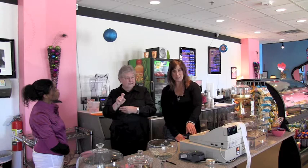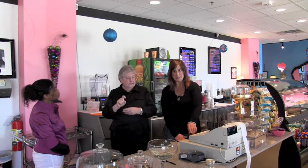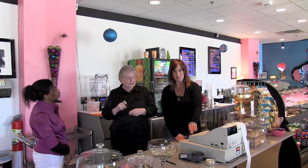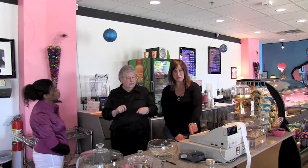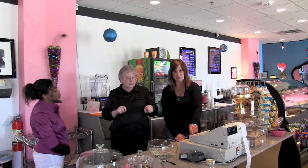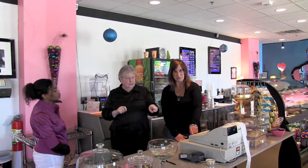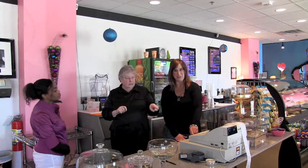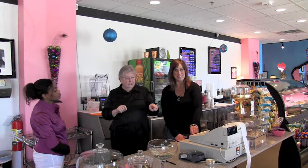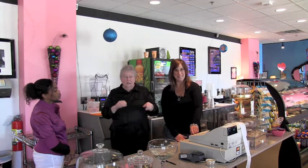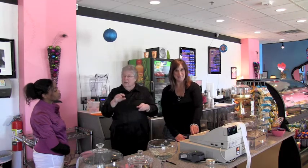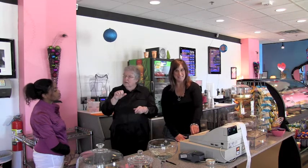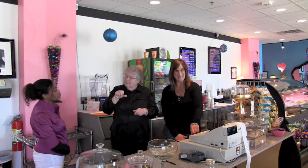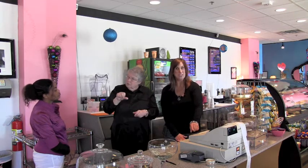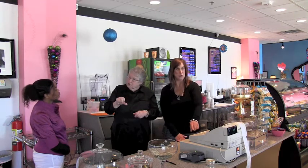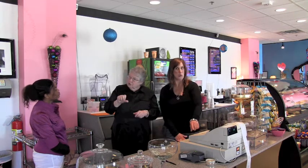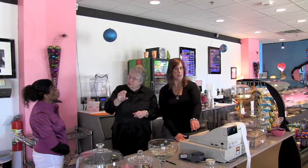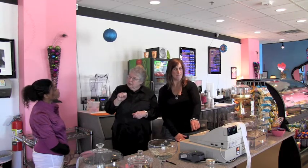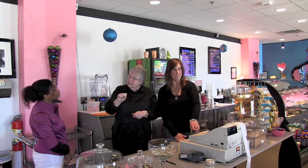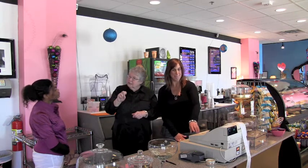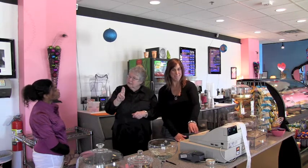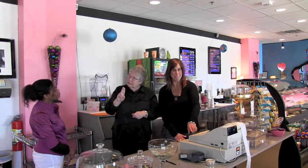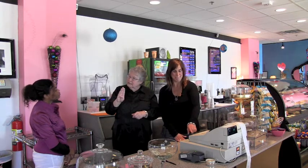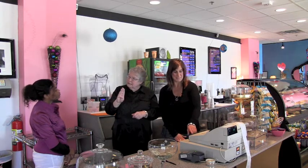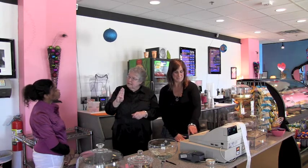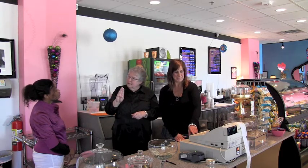push subtotal.